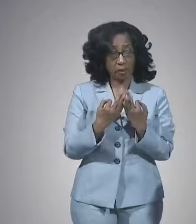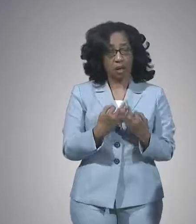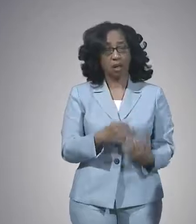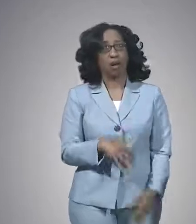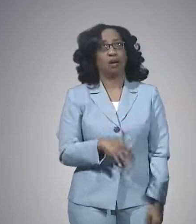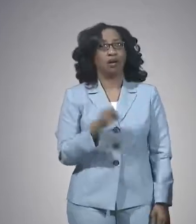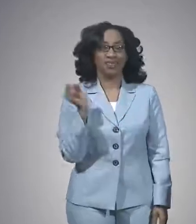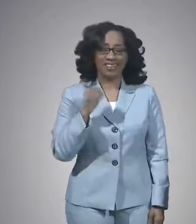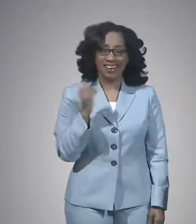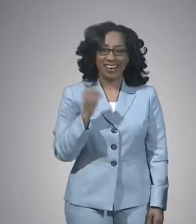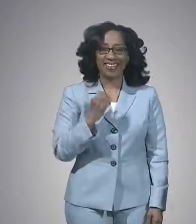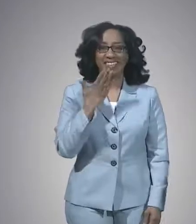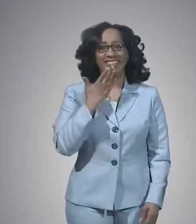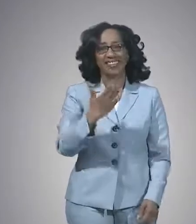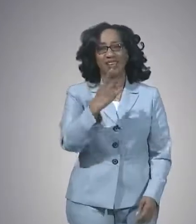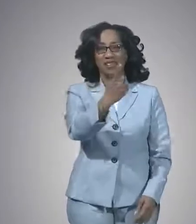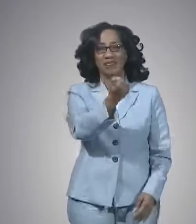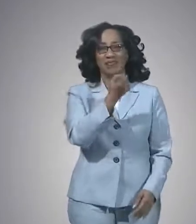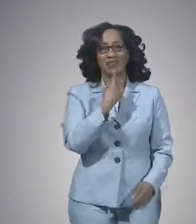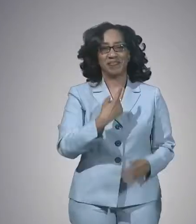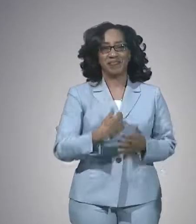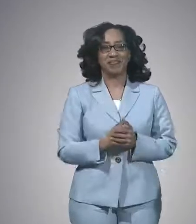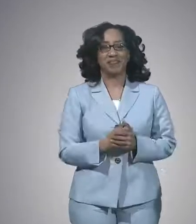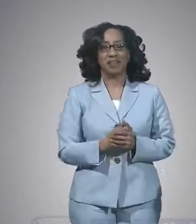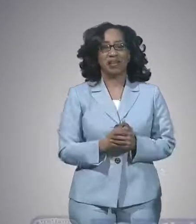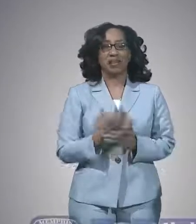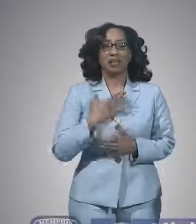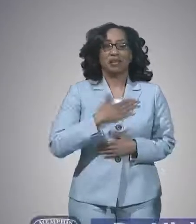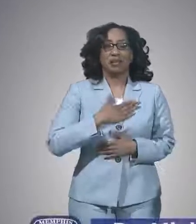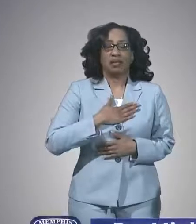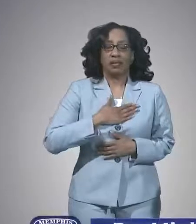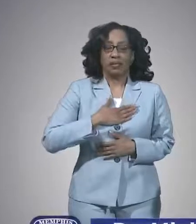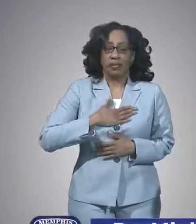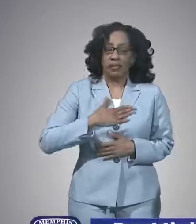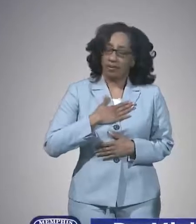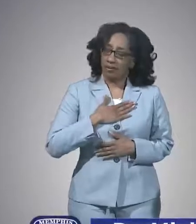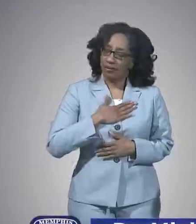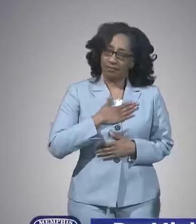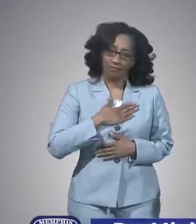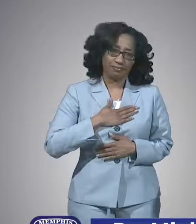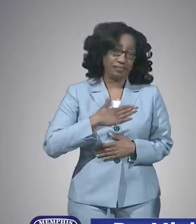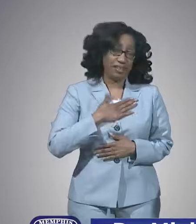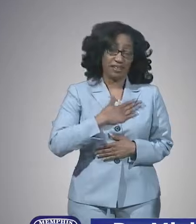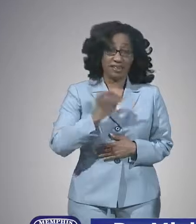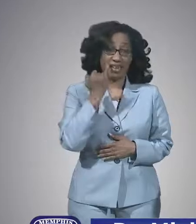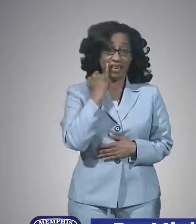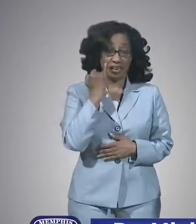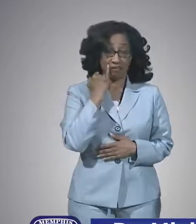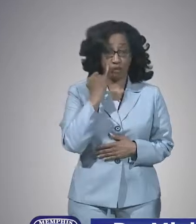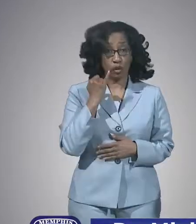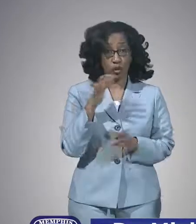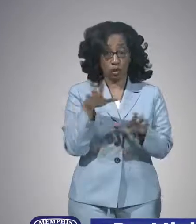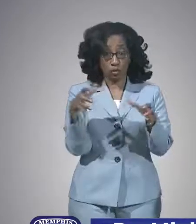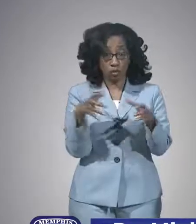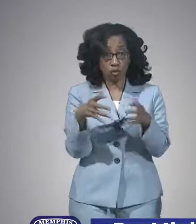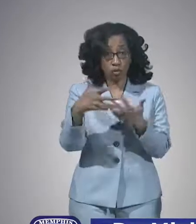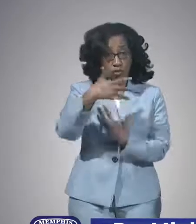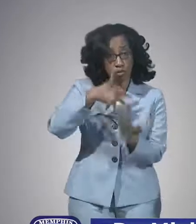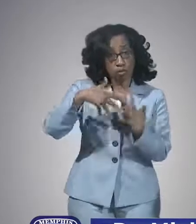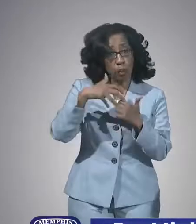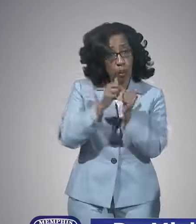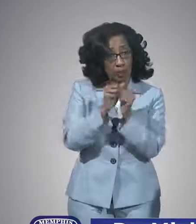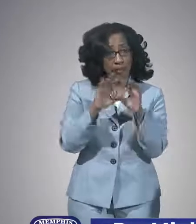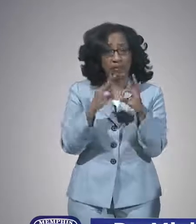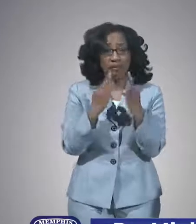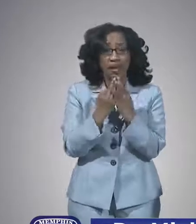I'm so glad you asked me that question. Please, if you are planning on gathering, the recommendation is